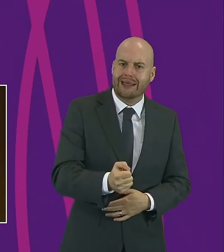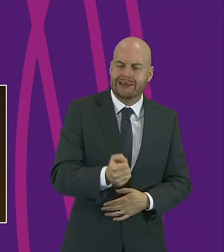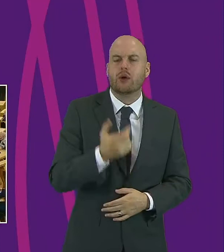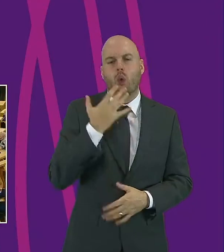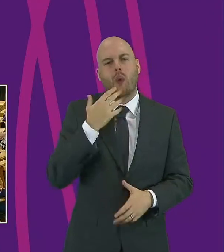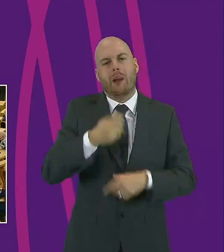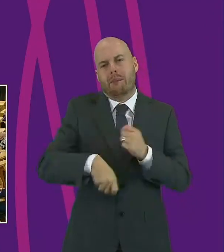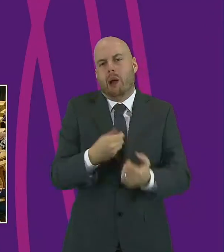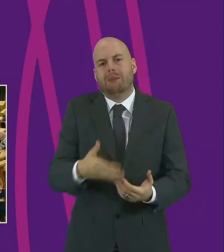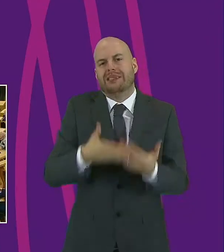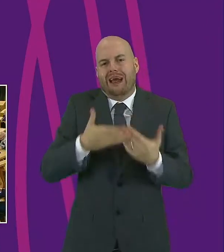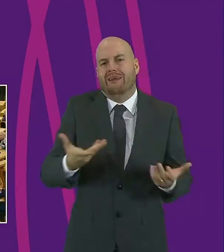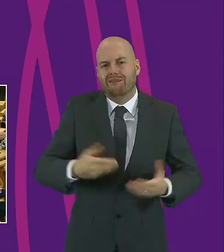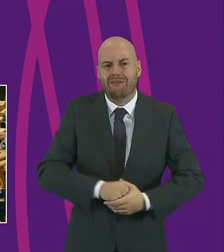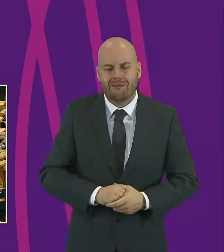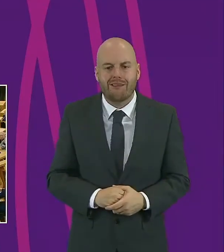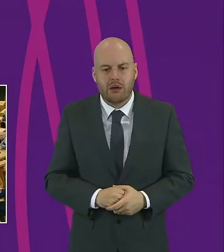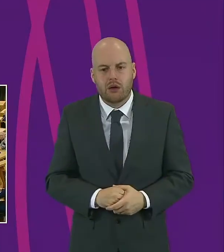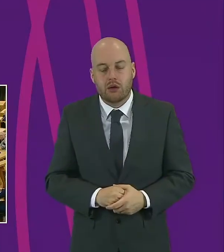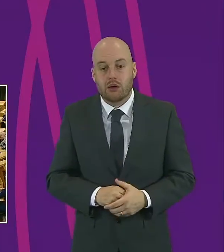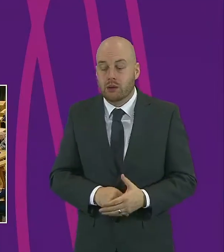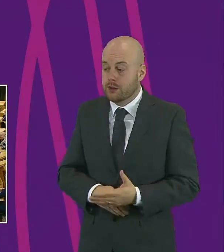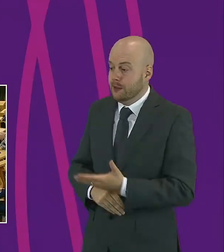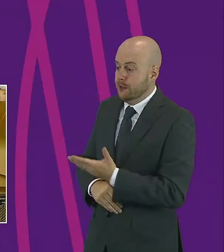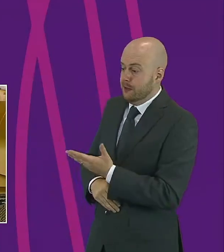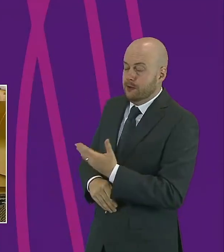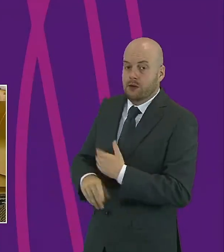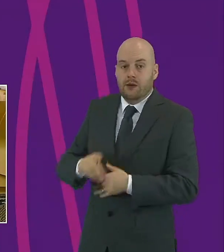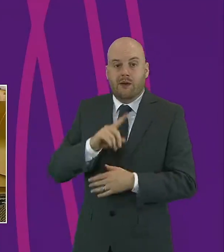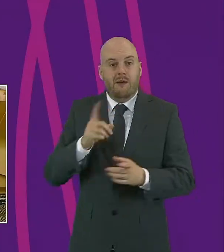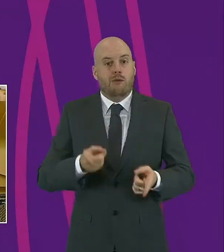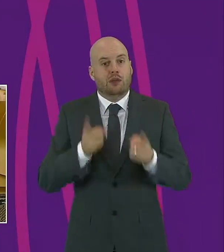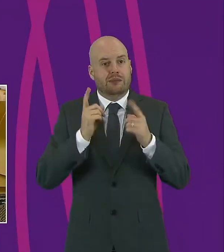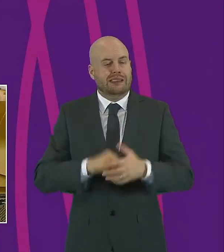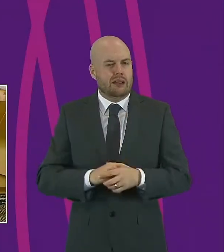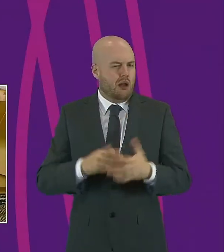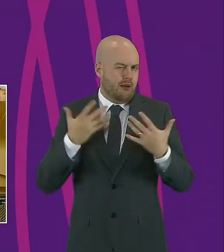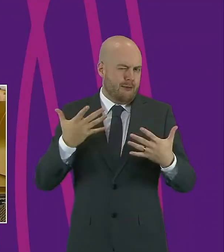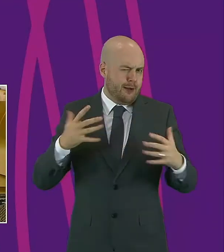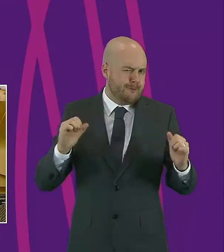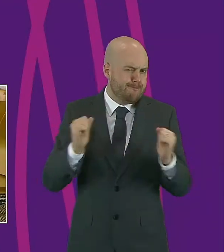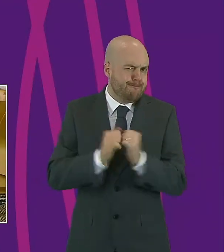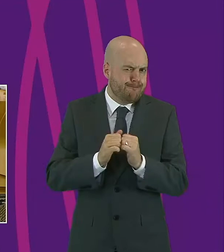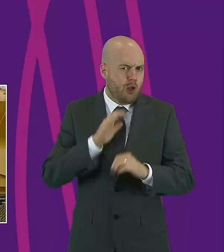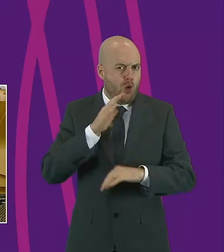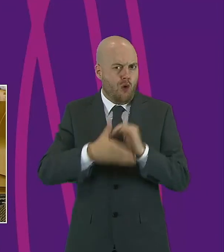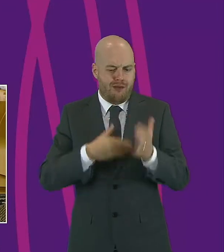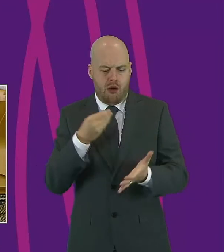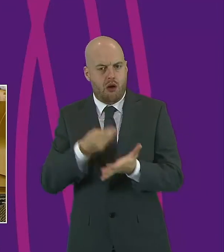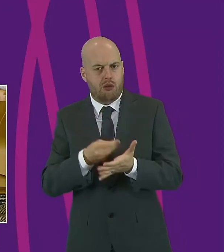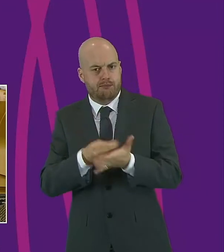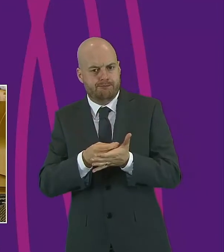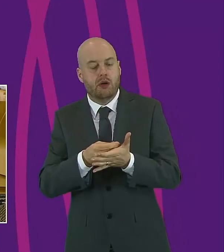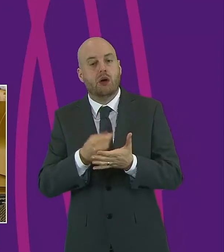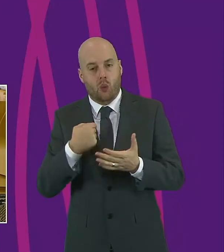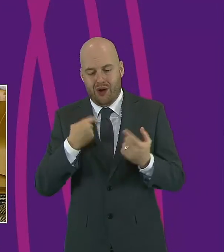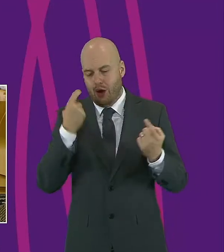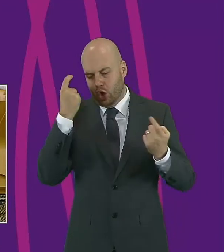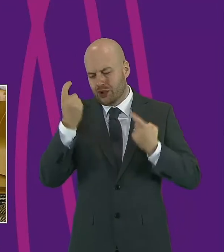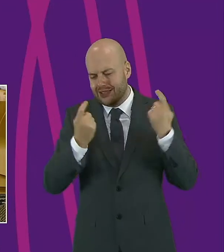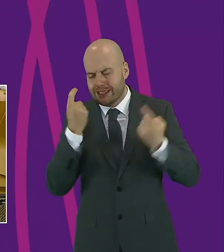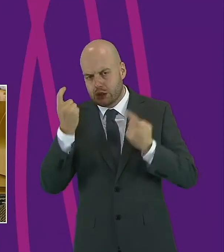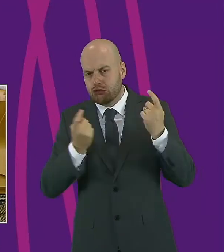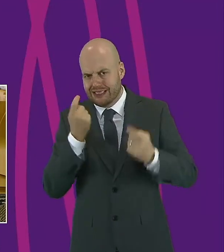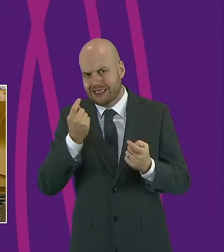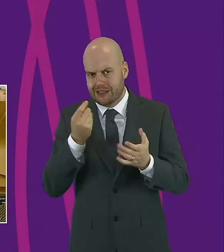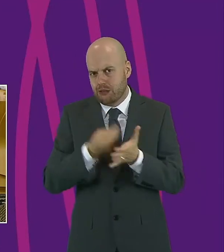so? First Minister. Well, we haven't taken a decision yet on rail fare increases. We are considering that in the context